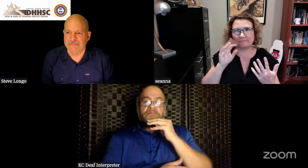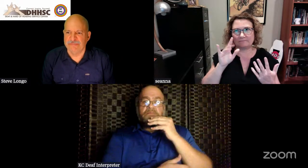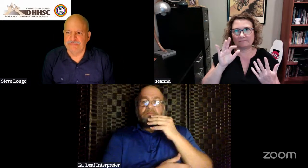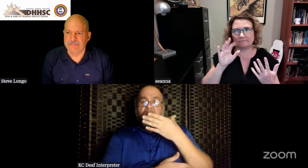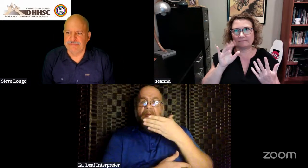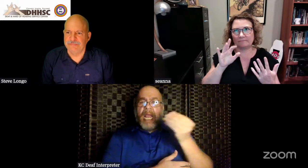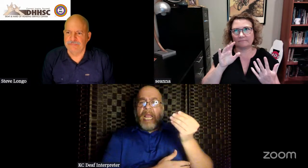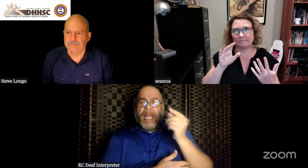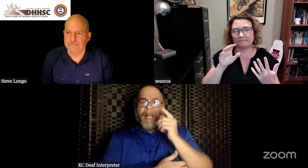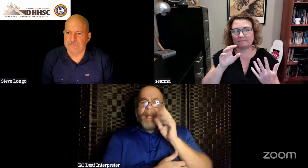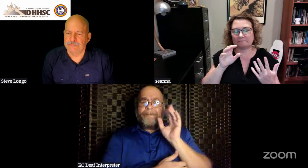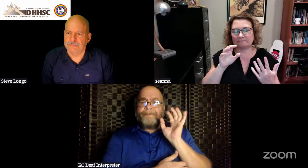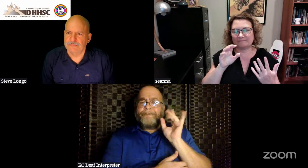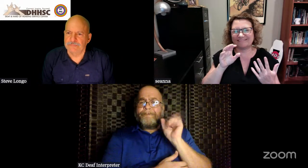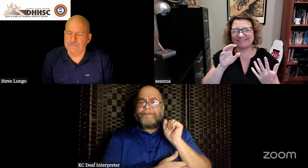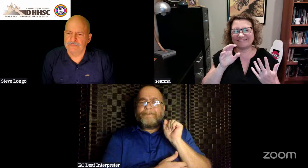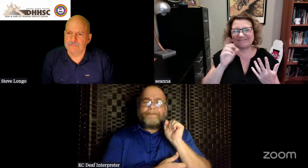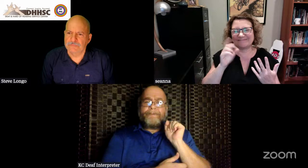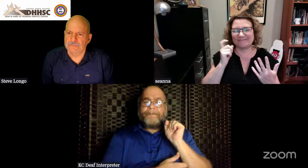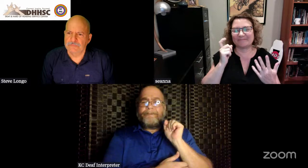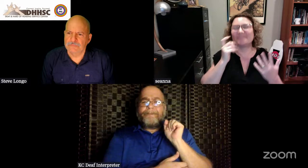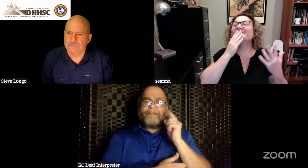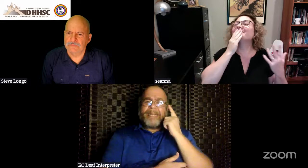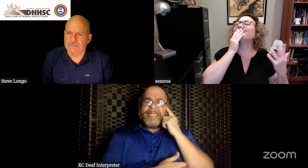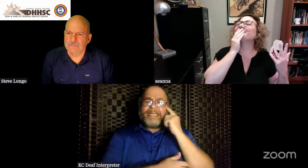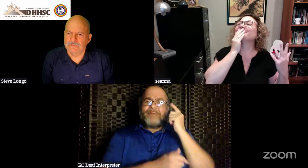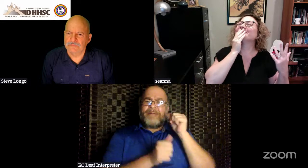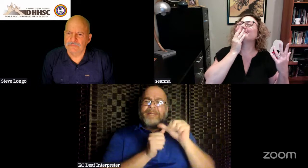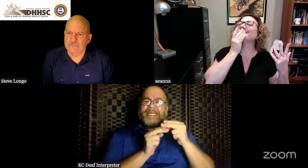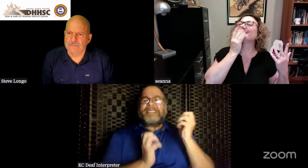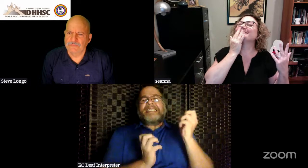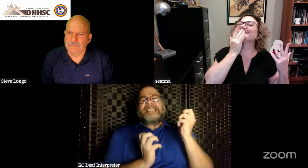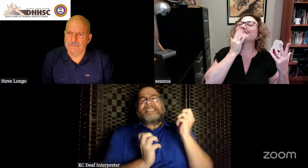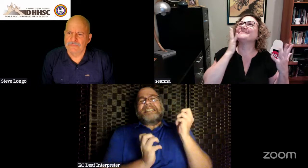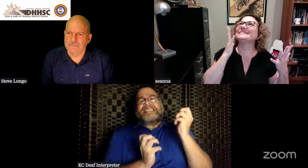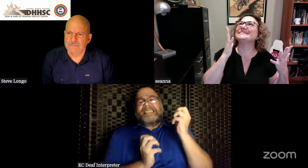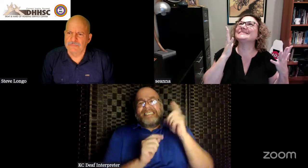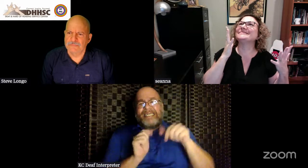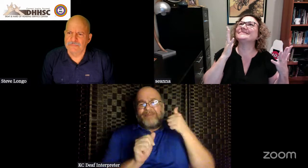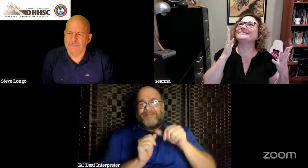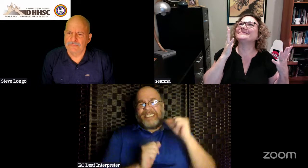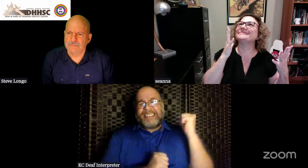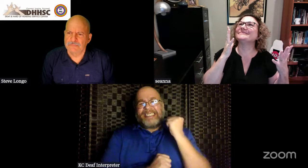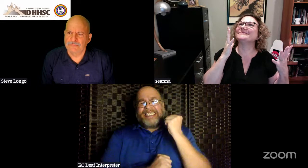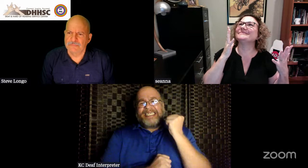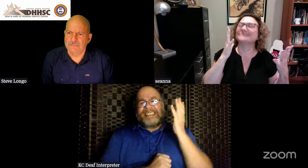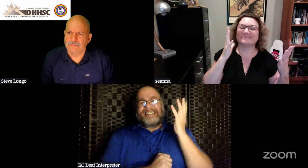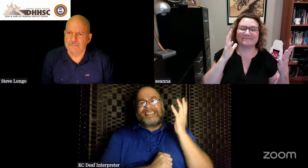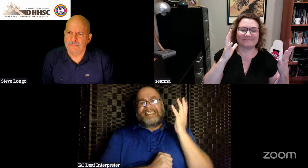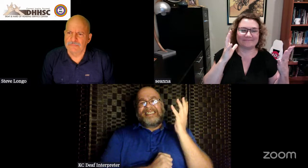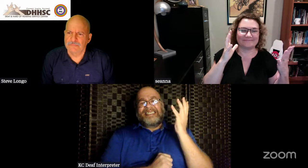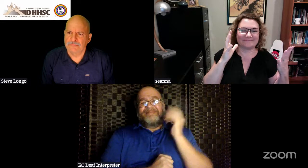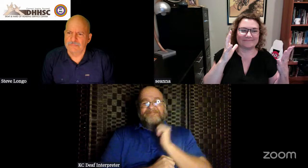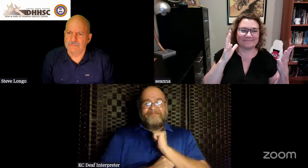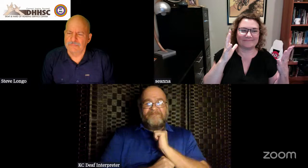with Carrie, with Michelle, and who else? Oh, what's the